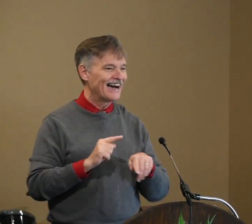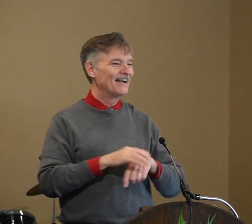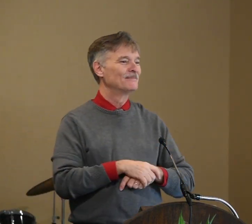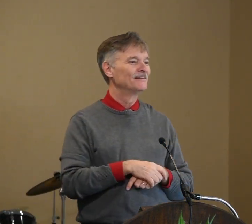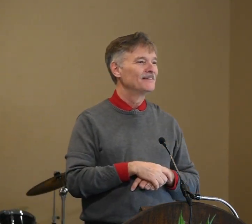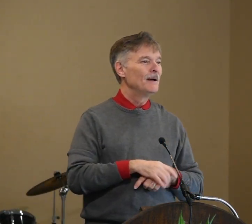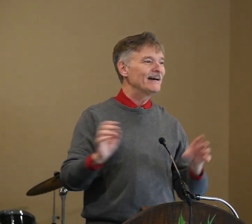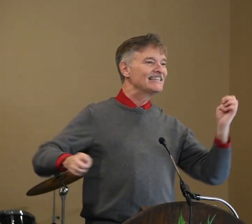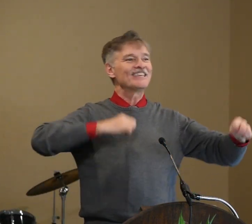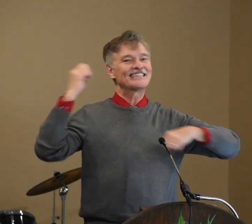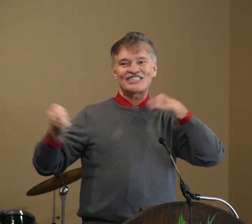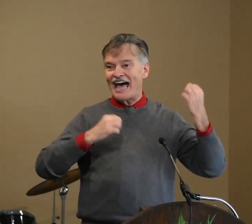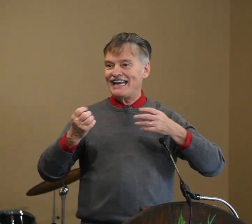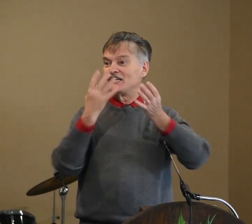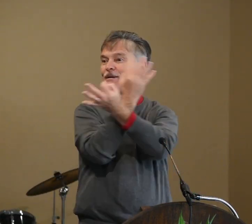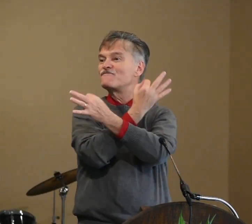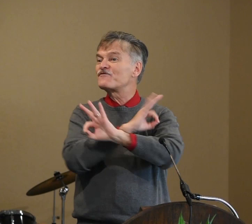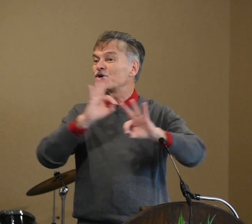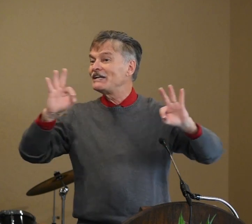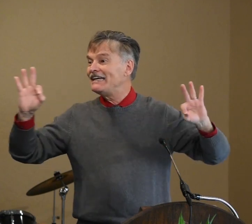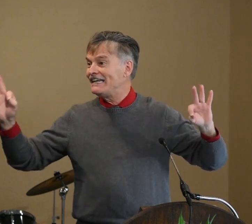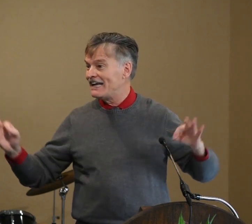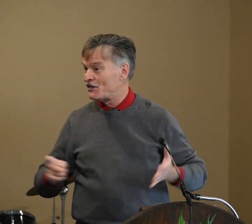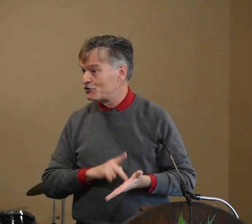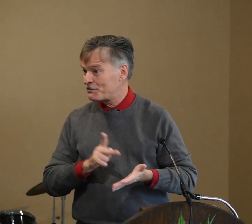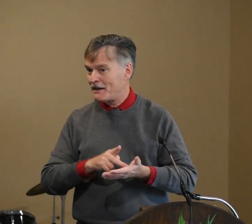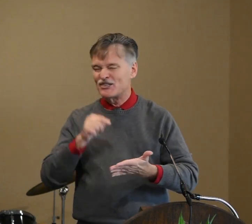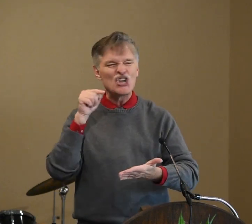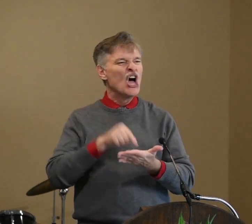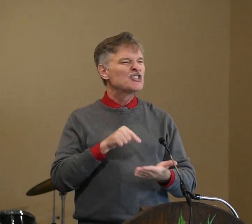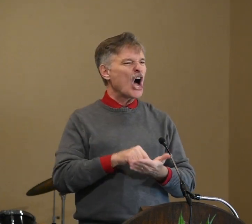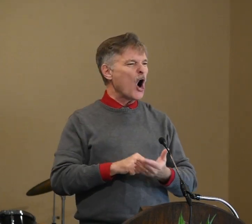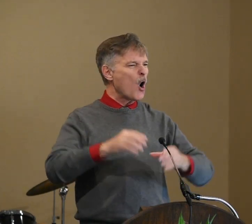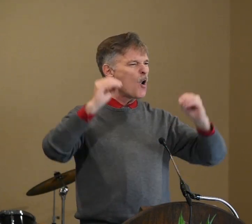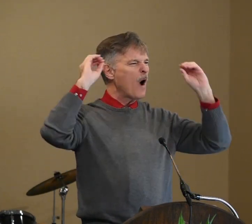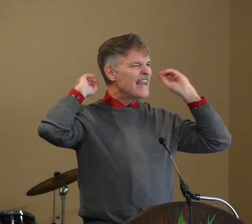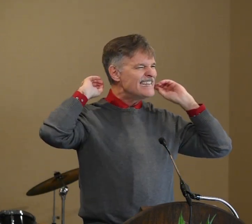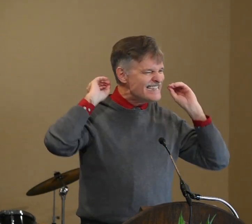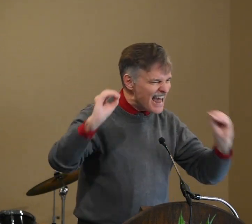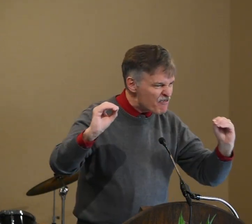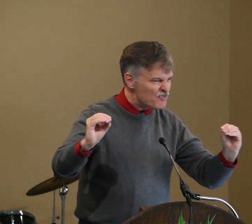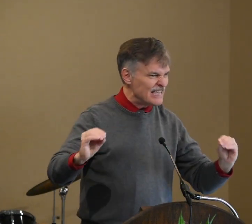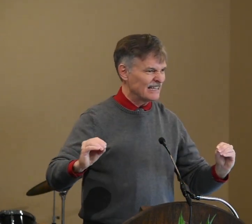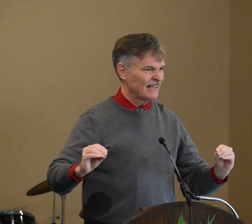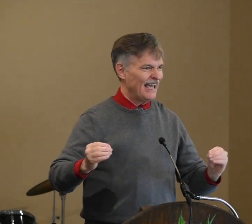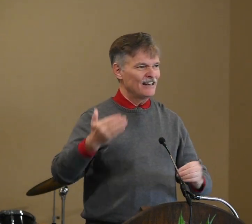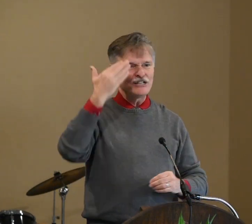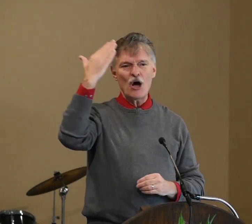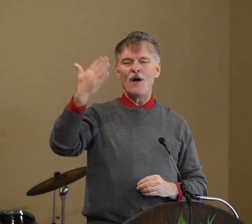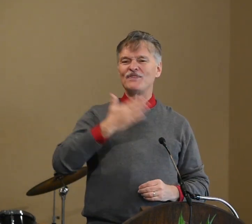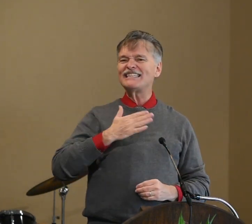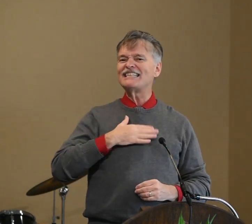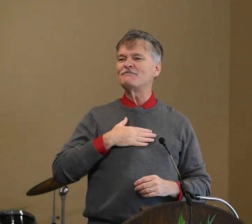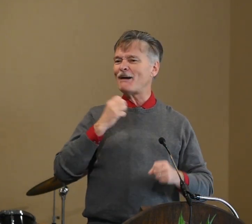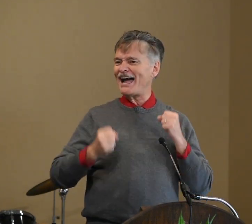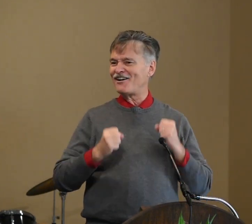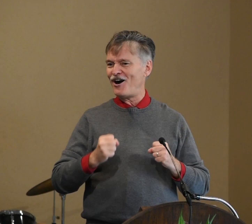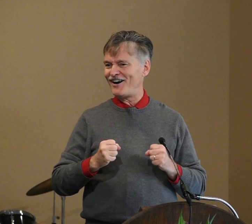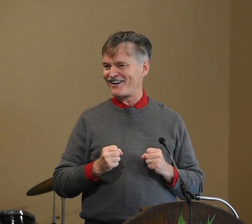time. But it's exciting to be free of those payments, to owe nothing. And to know, this is my car,